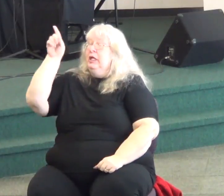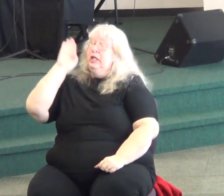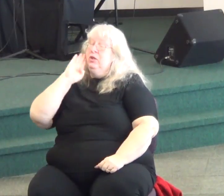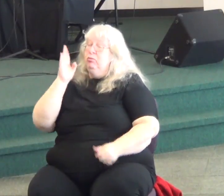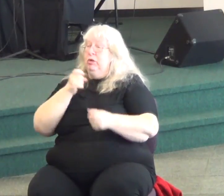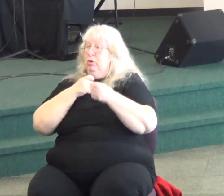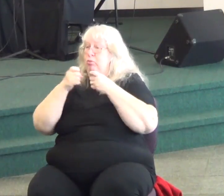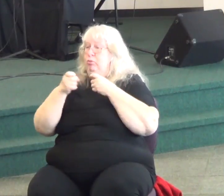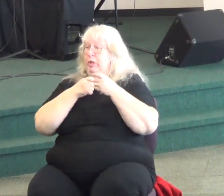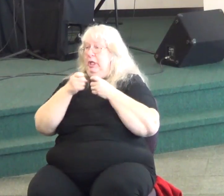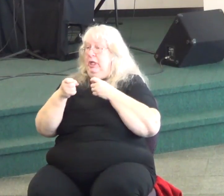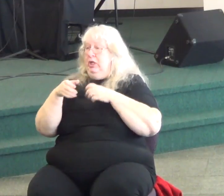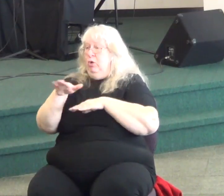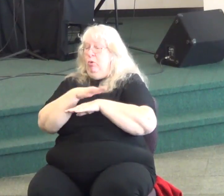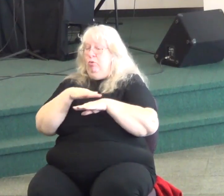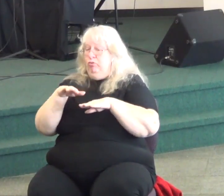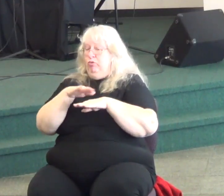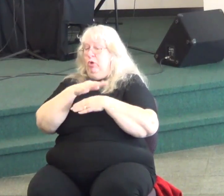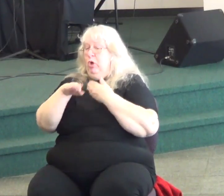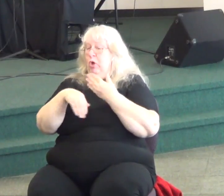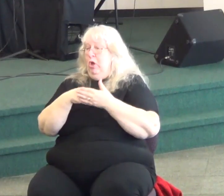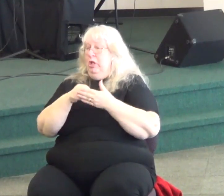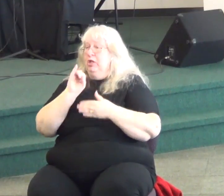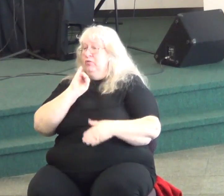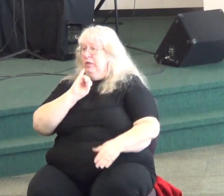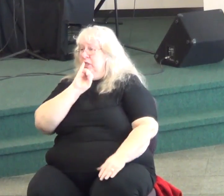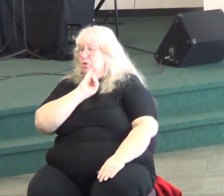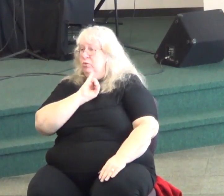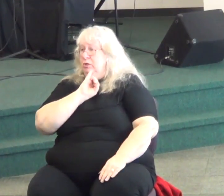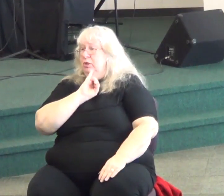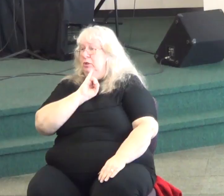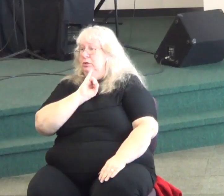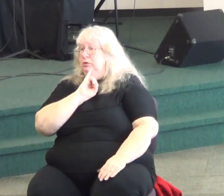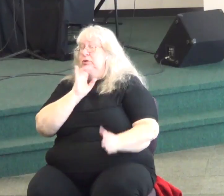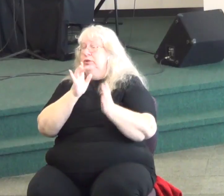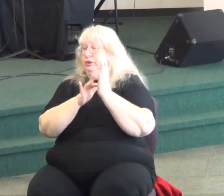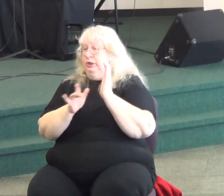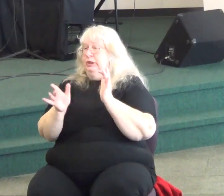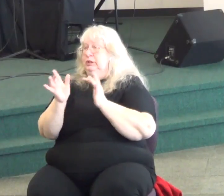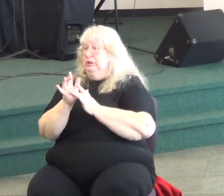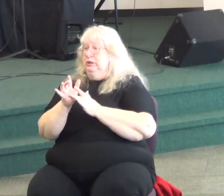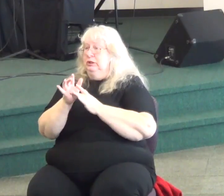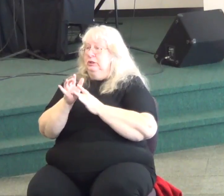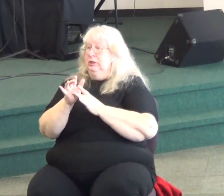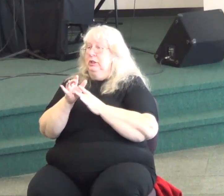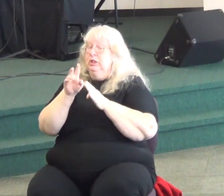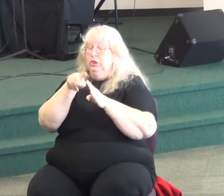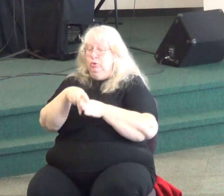all of Israel, over the throne, Jesus is riding into that place on a donkey.